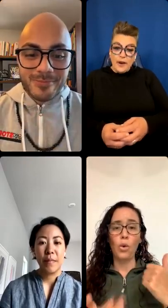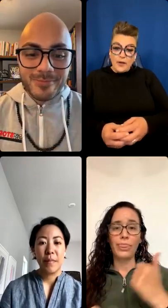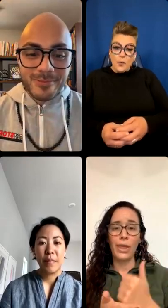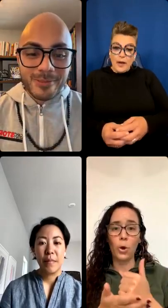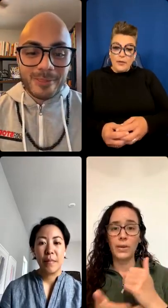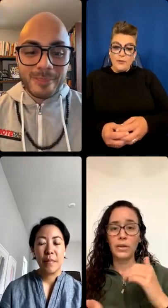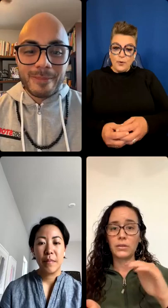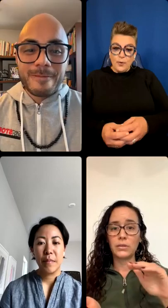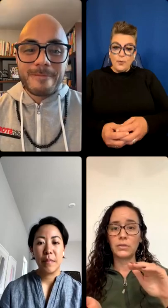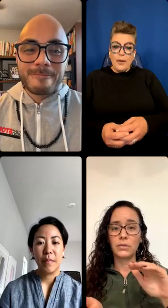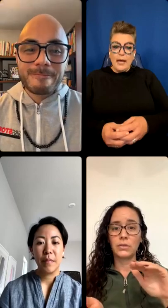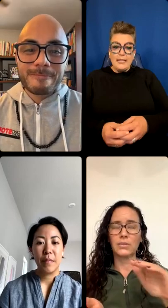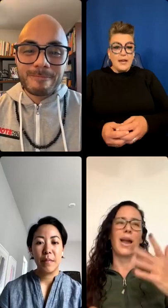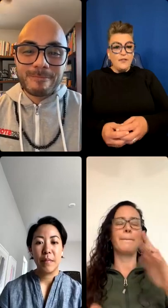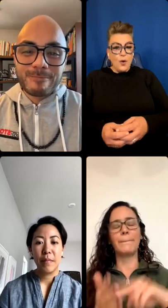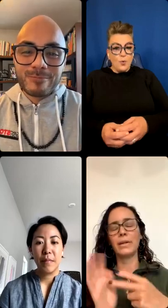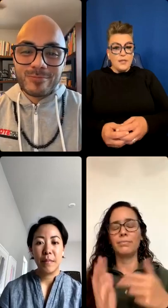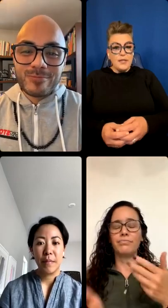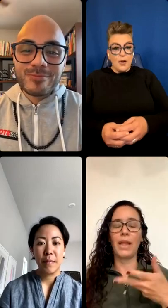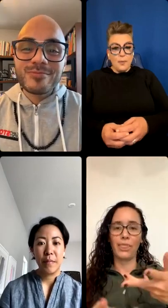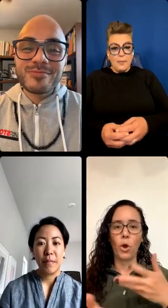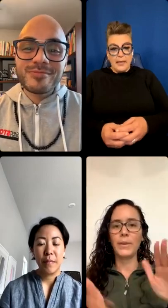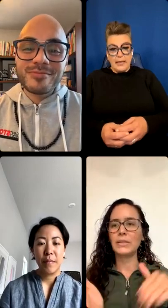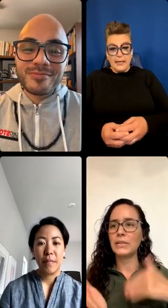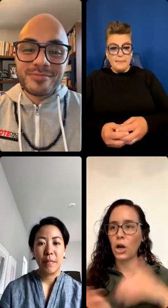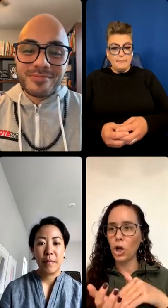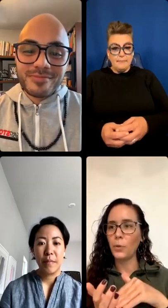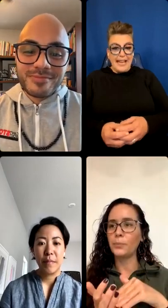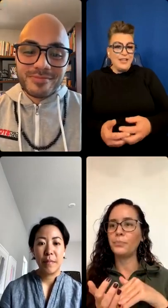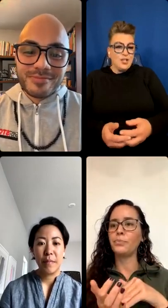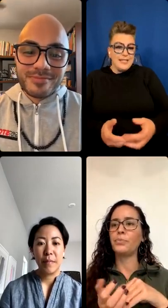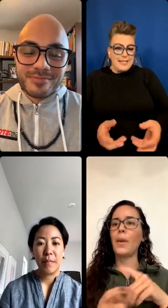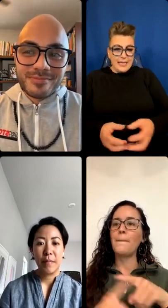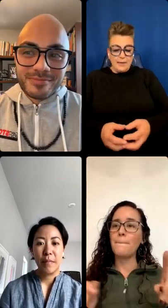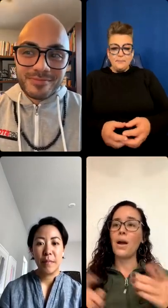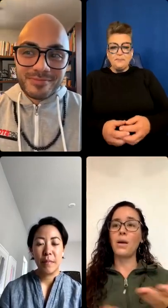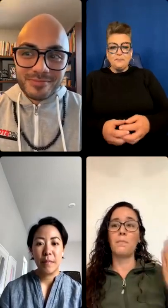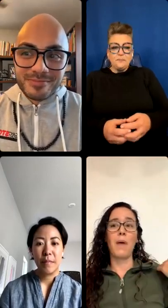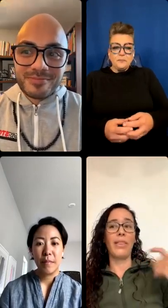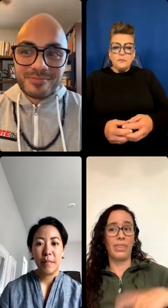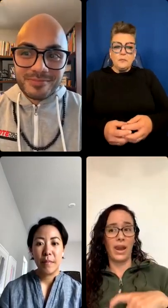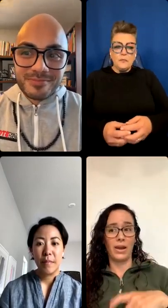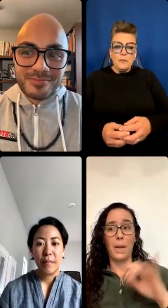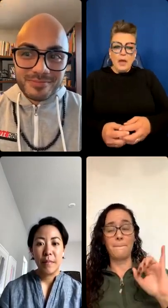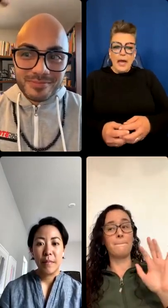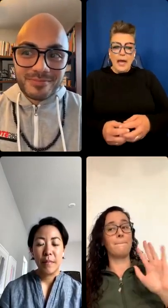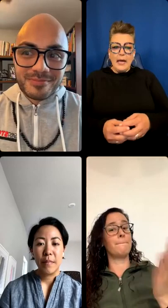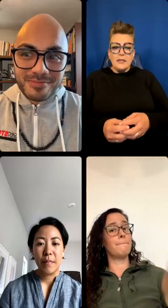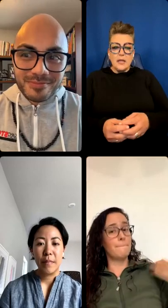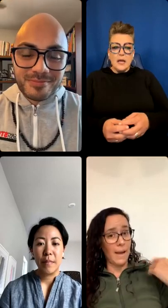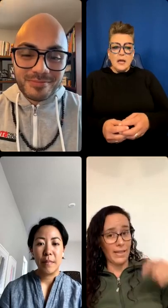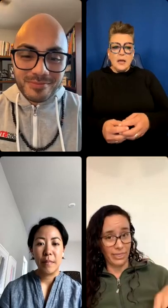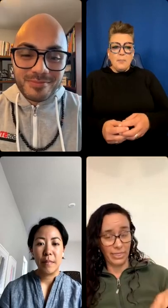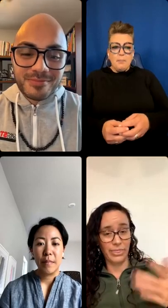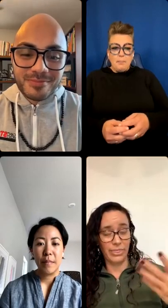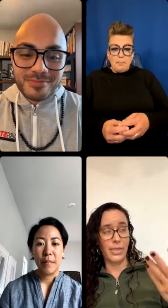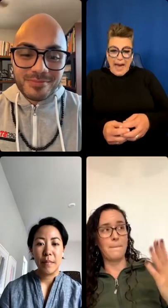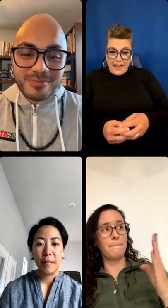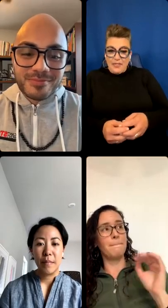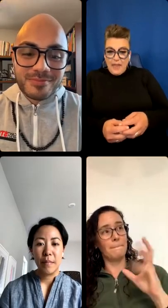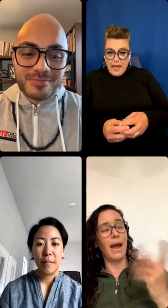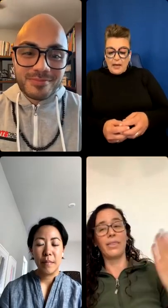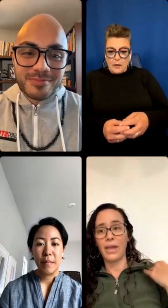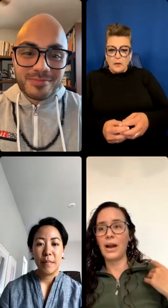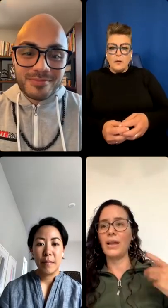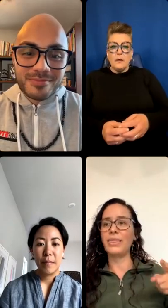Another friend went through a deaf-owned therapy agency, and